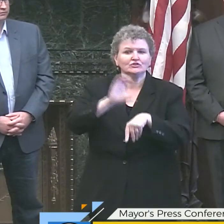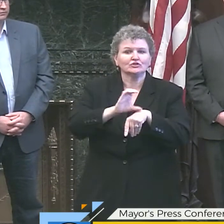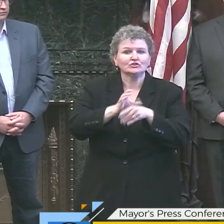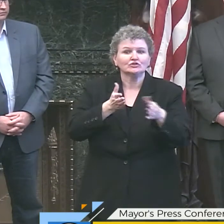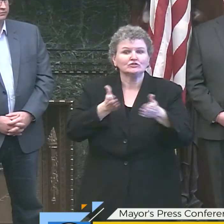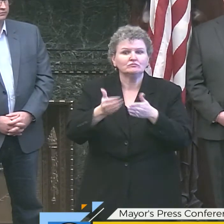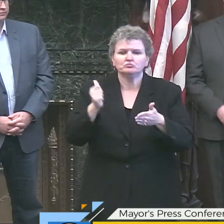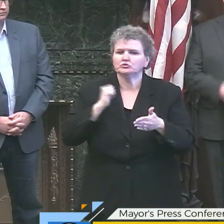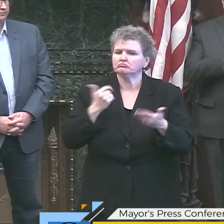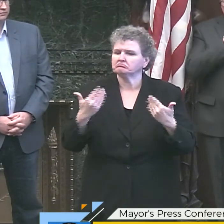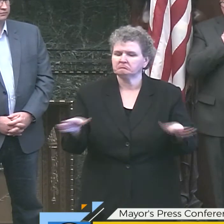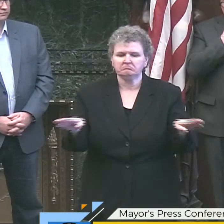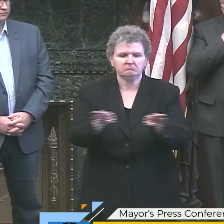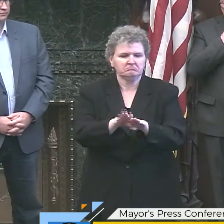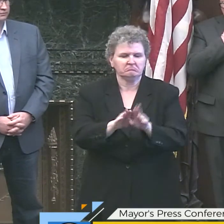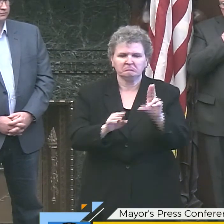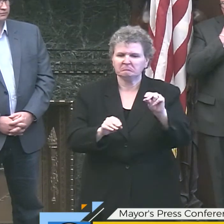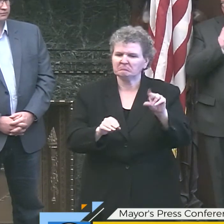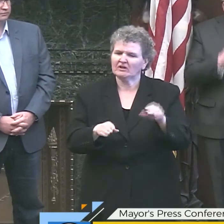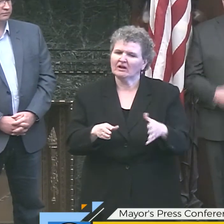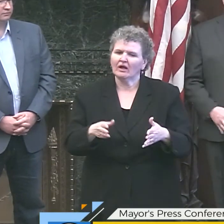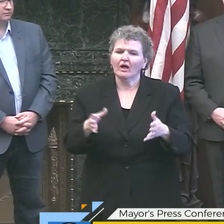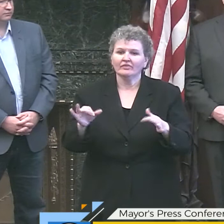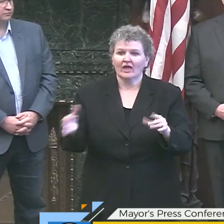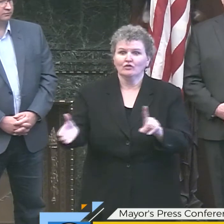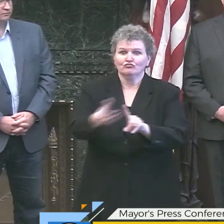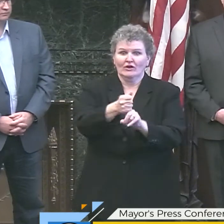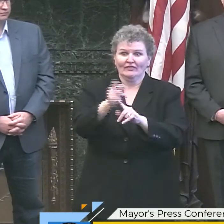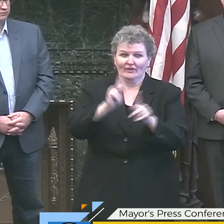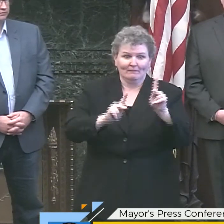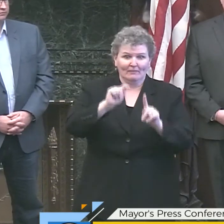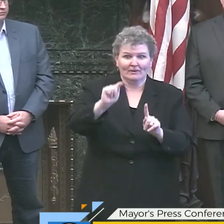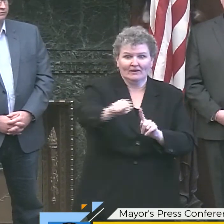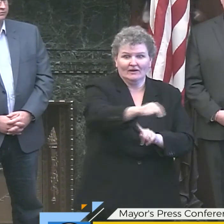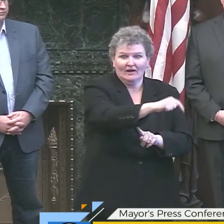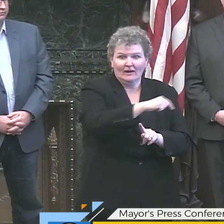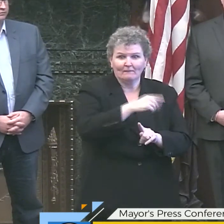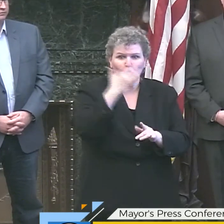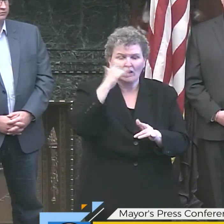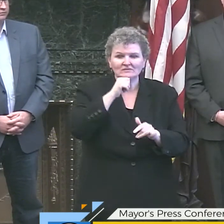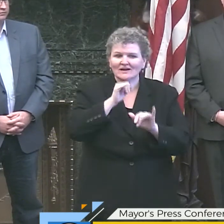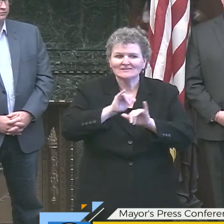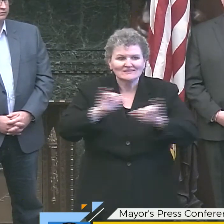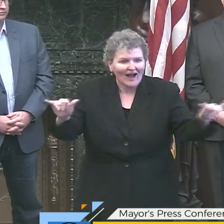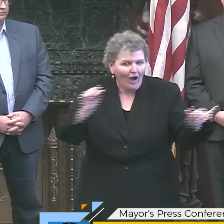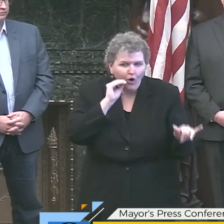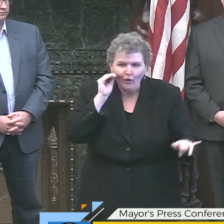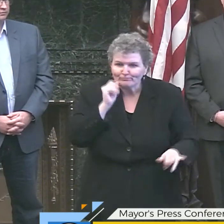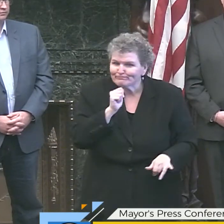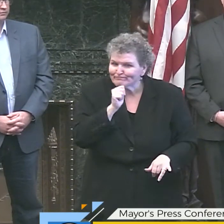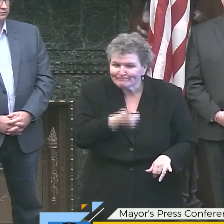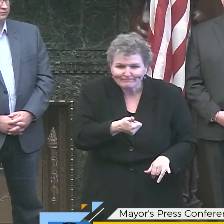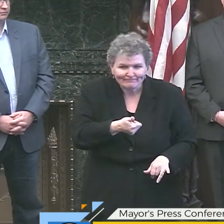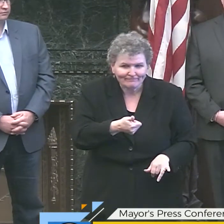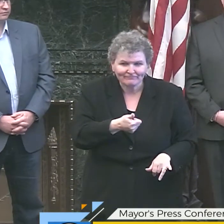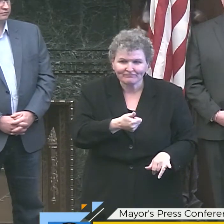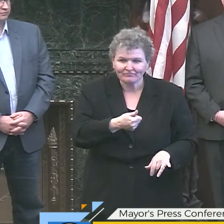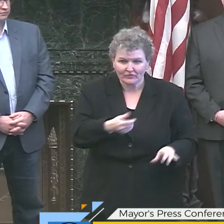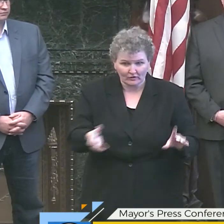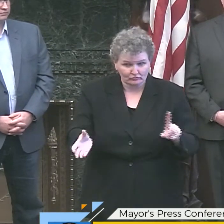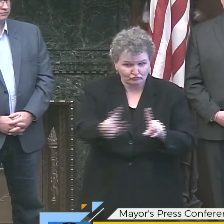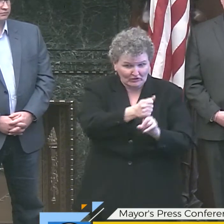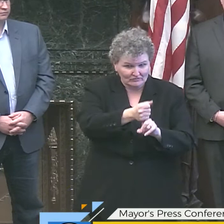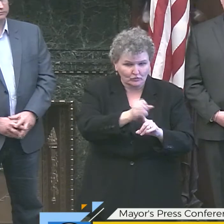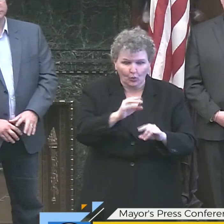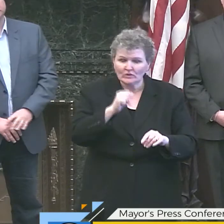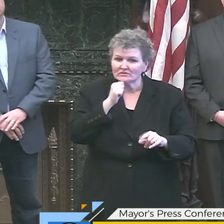Is arresting people for violating the stay-at-home guidelines off the table? And if it is, what do